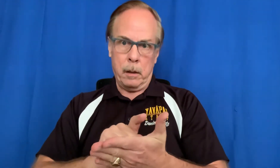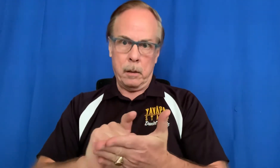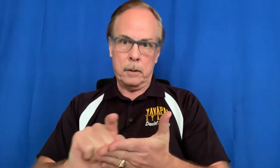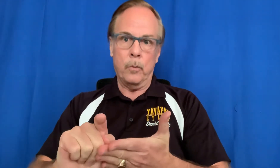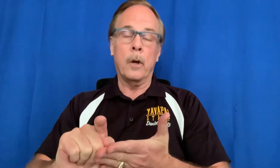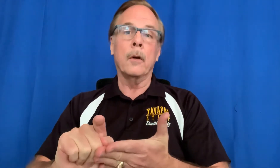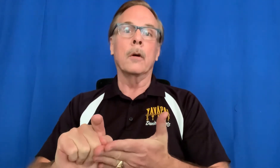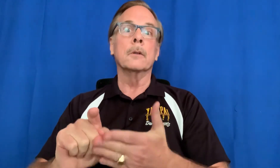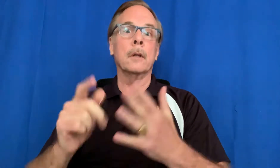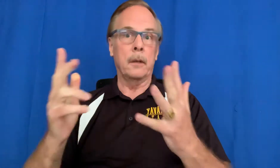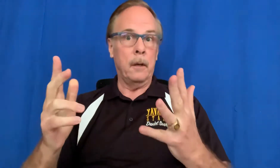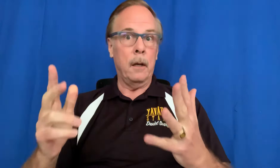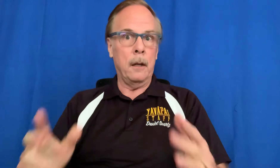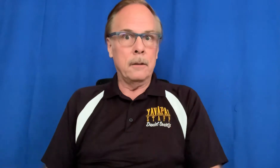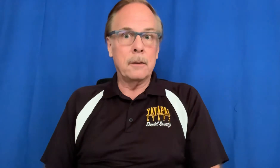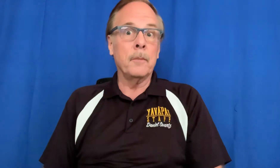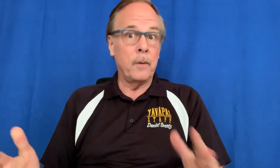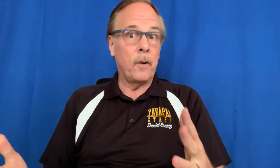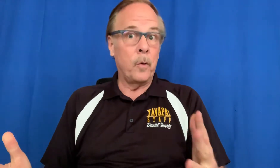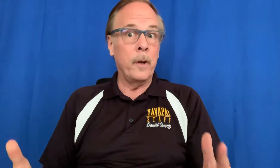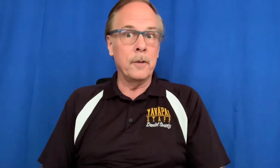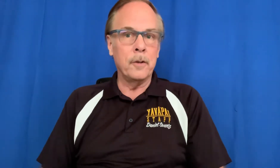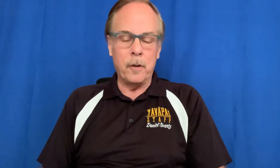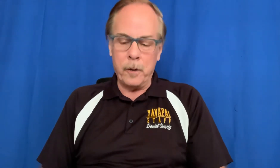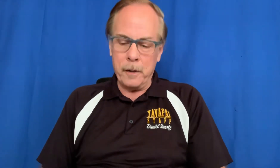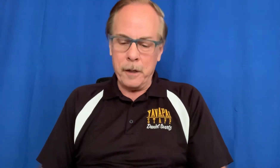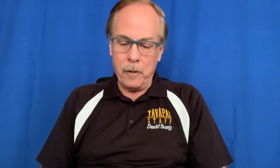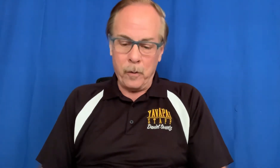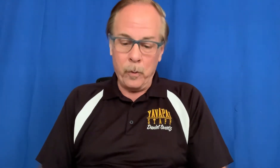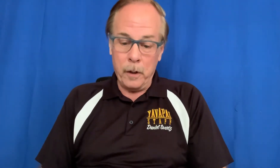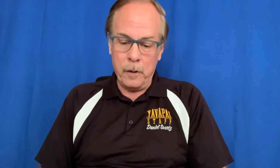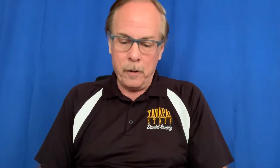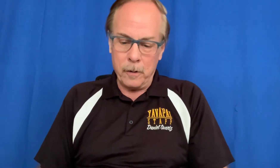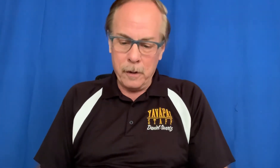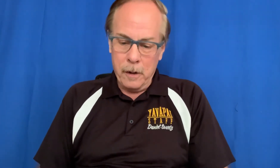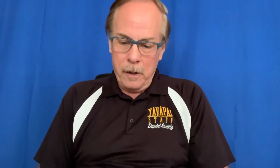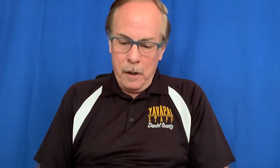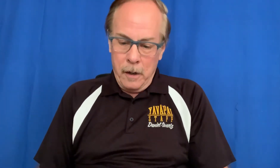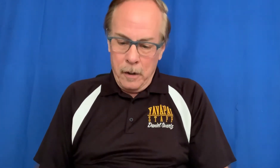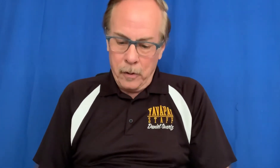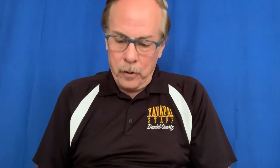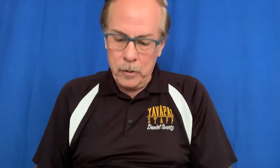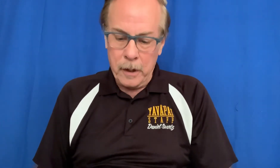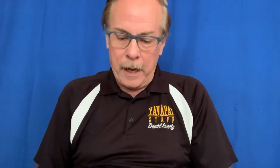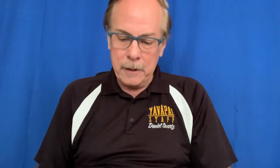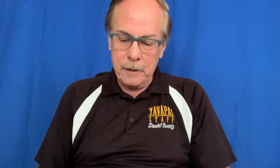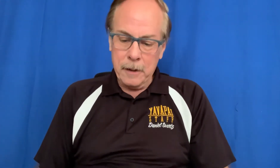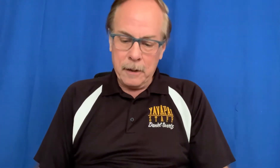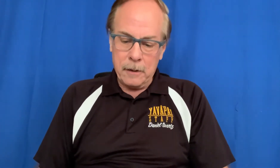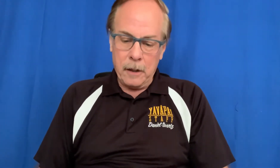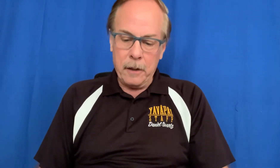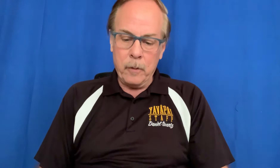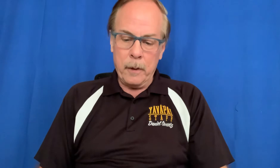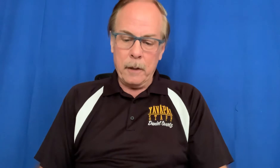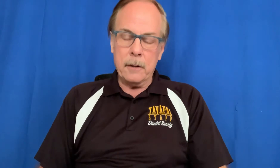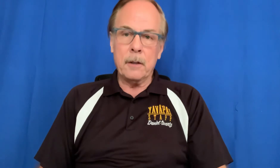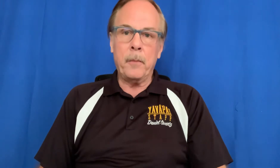It's 1 long. It's like, some of our weeks, right now are really long. Enthusiastic, excited with